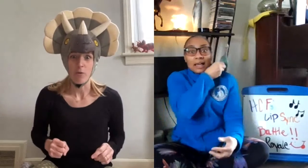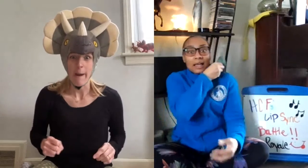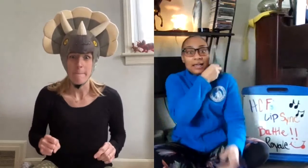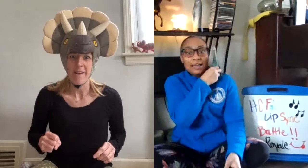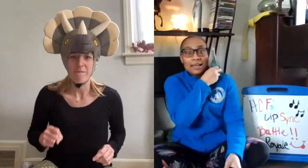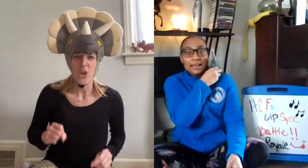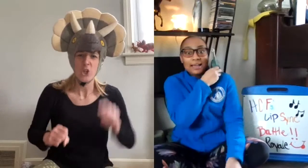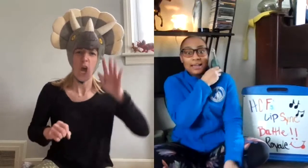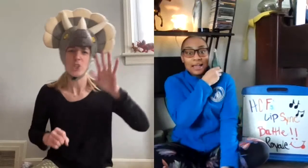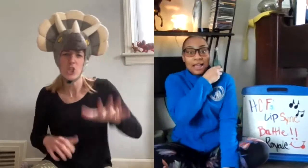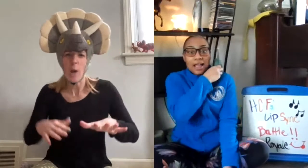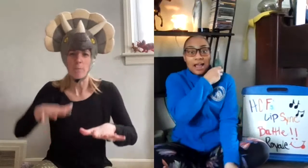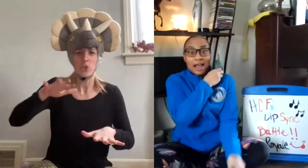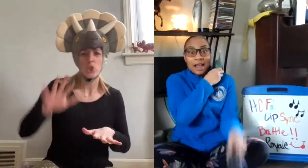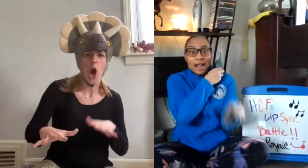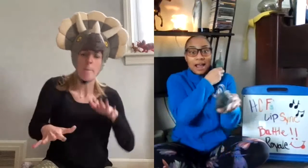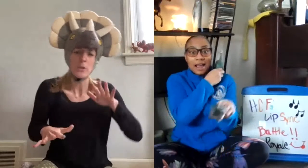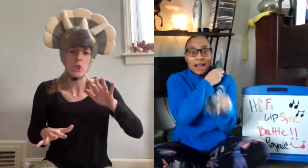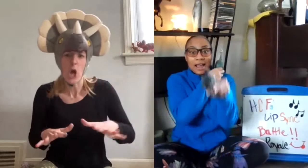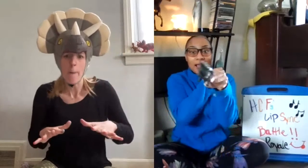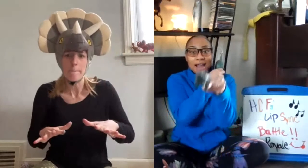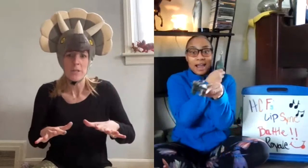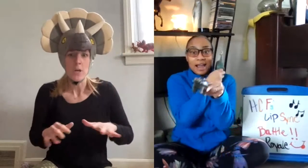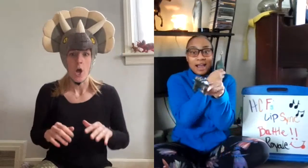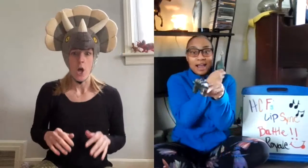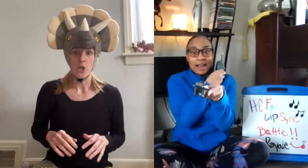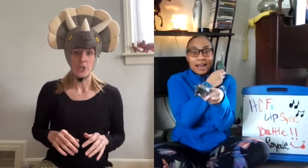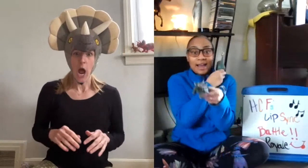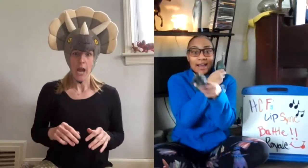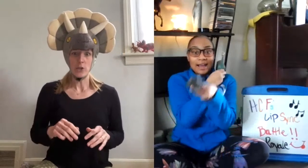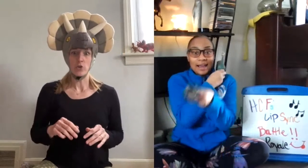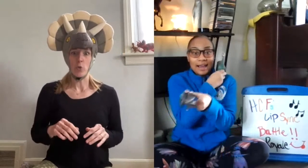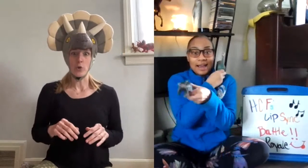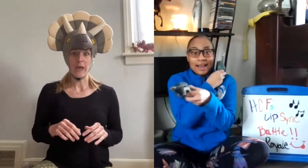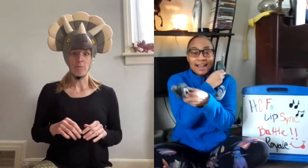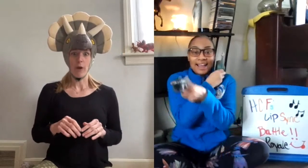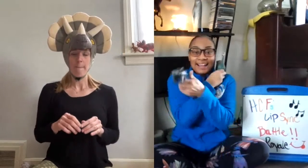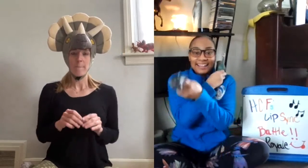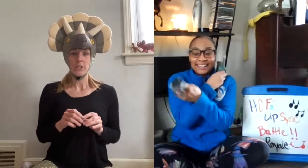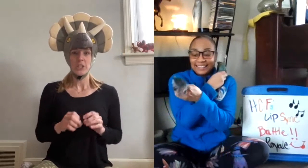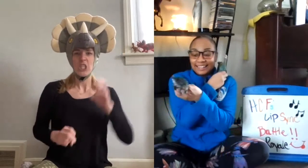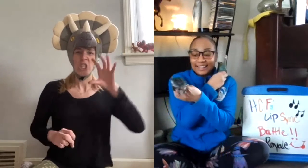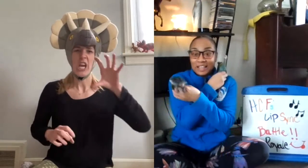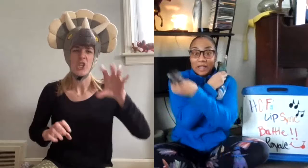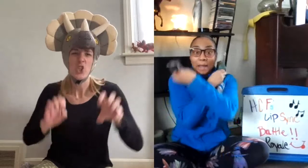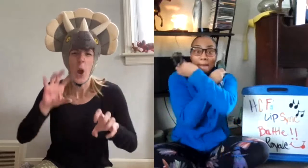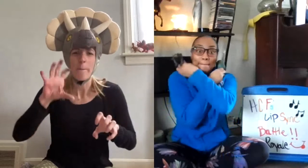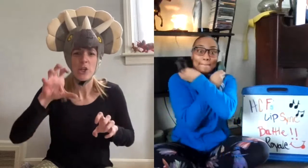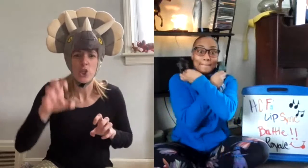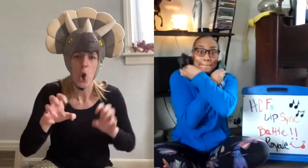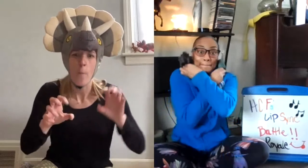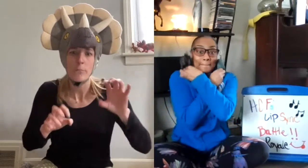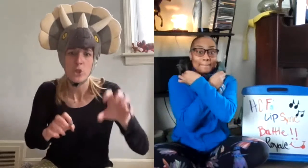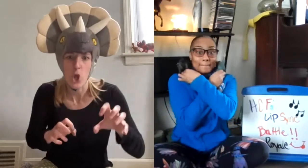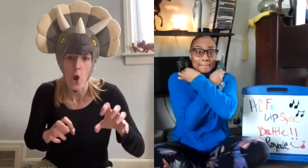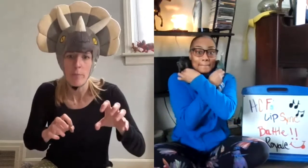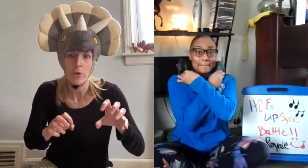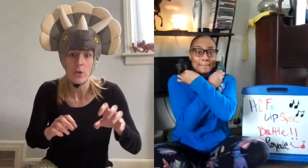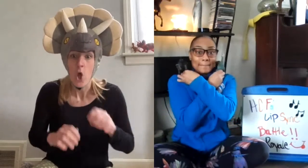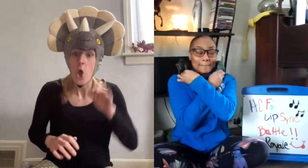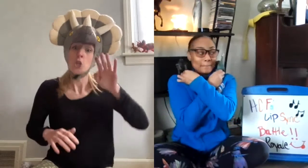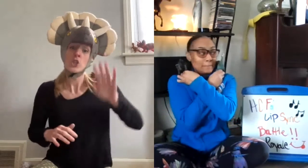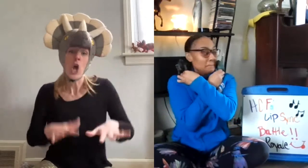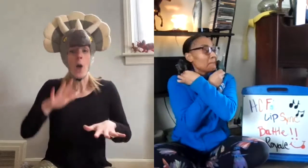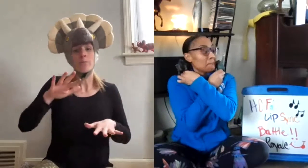Dinosaurs have great big feet that stomp, stomp, stomp. Dinosaurs have great big teeth that chomp, chomp,